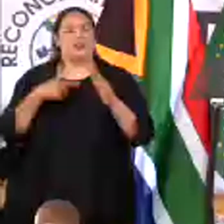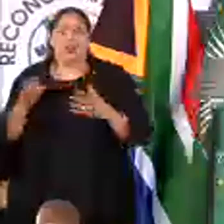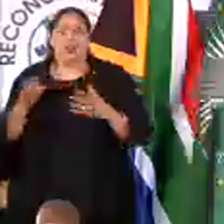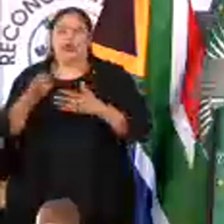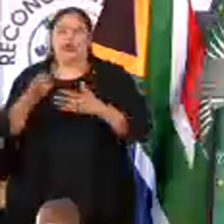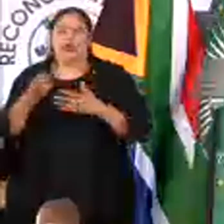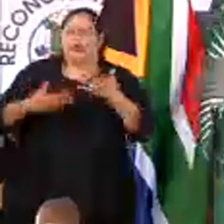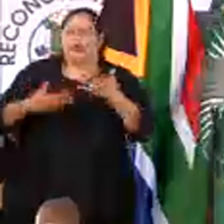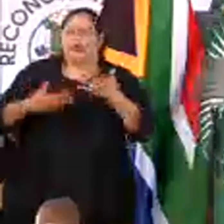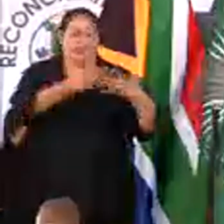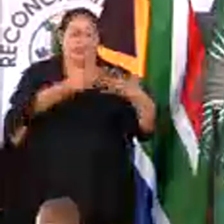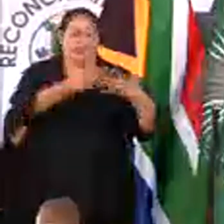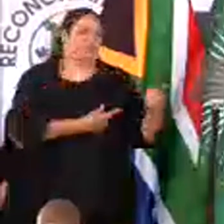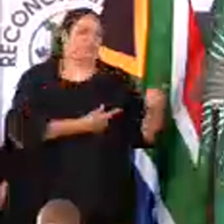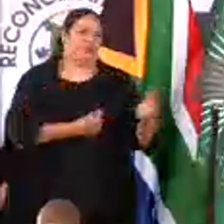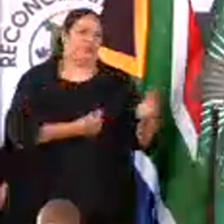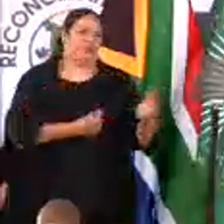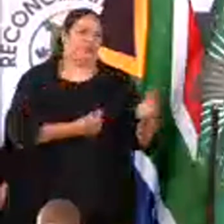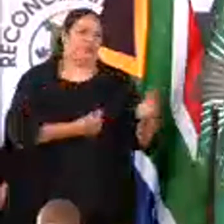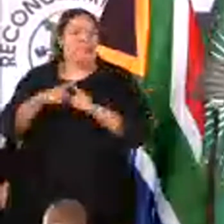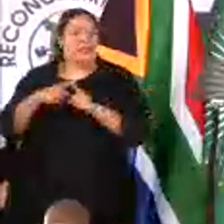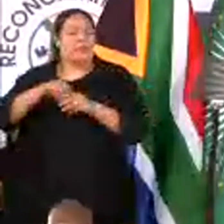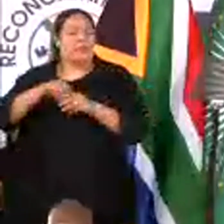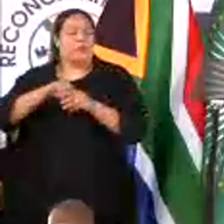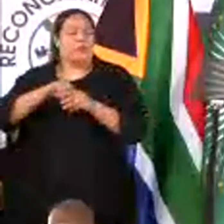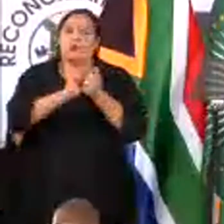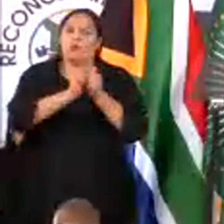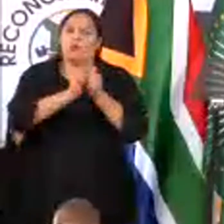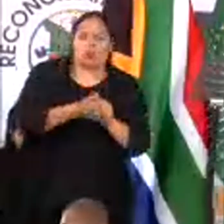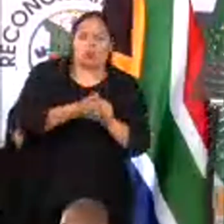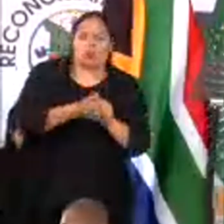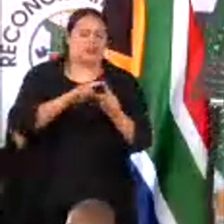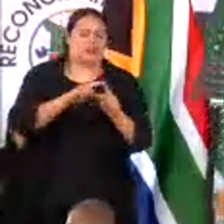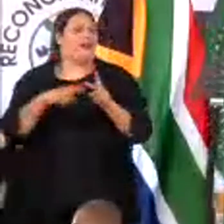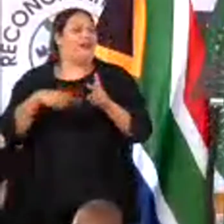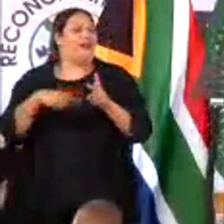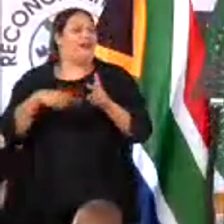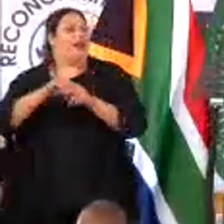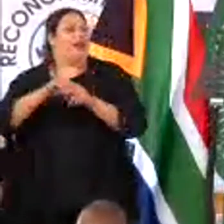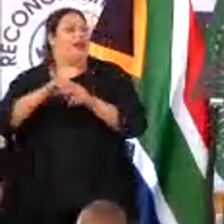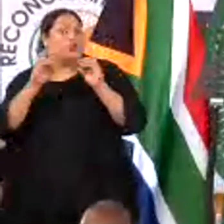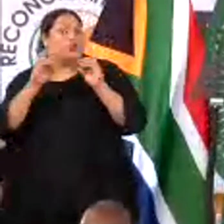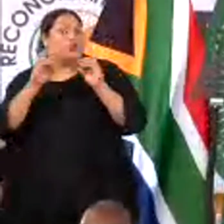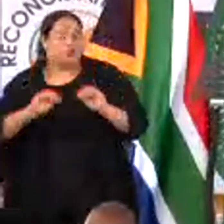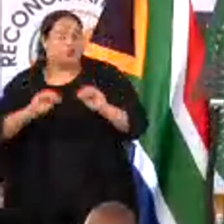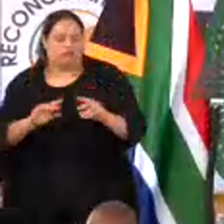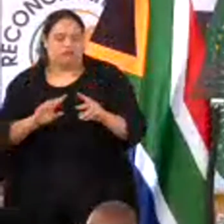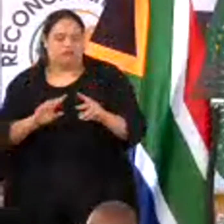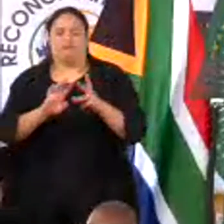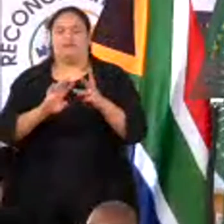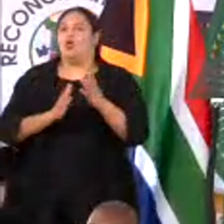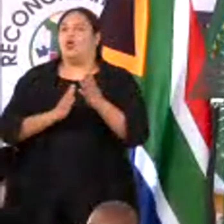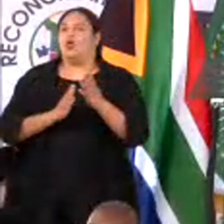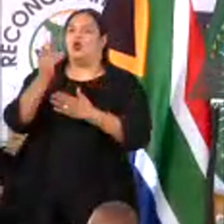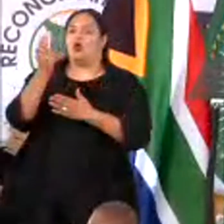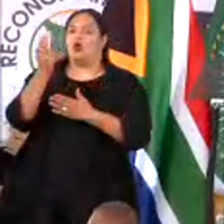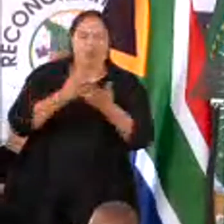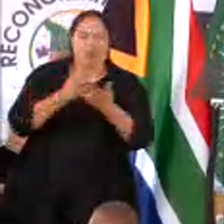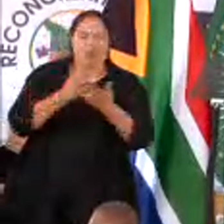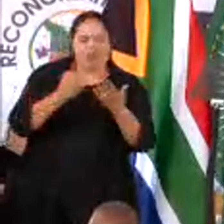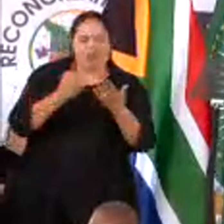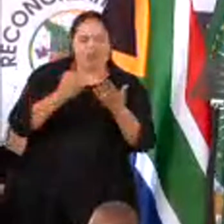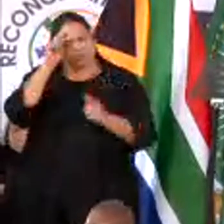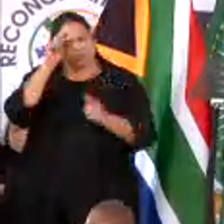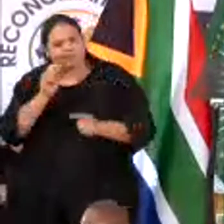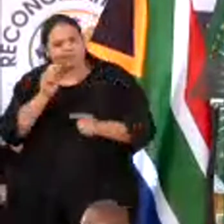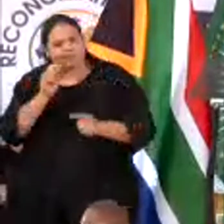of platforms, including sports, including education, the arts, and